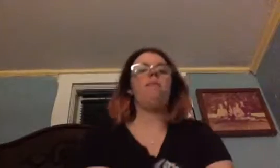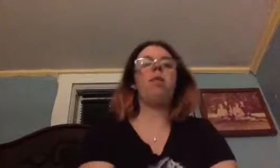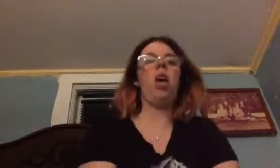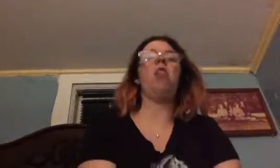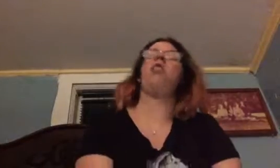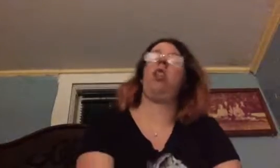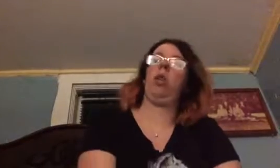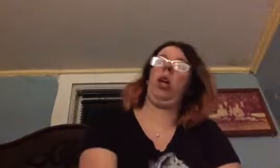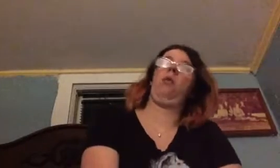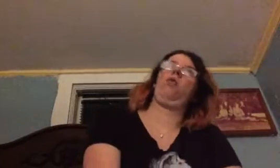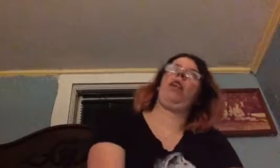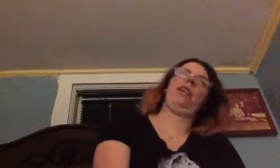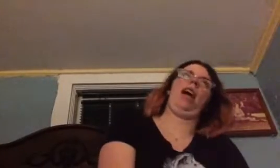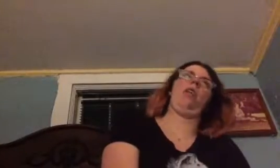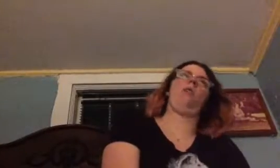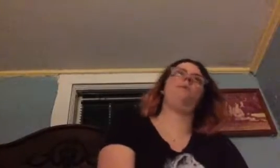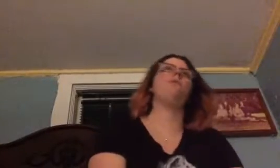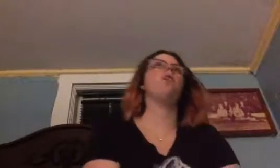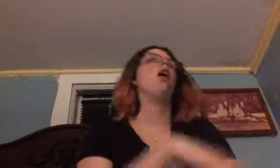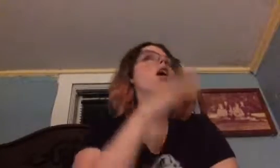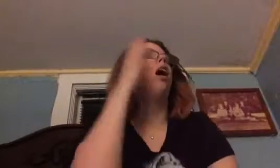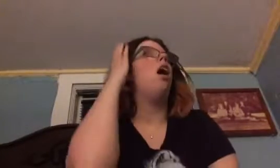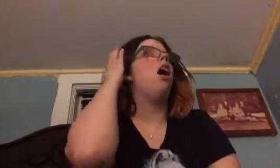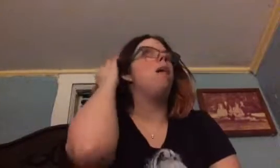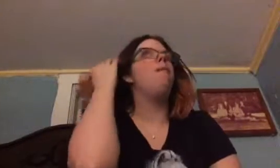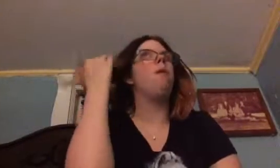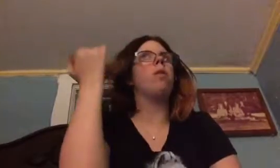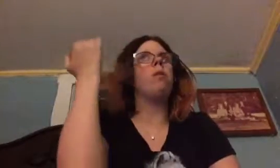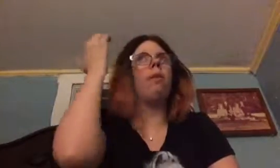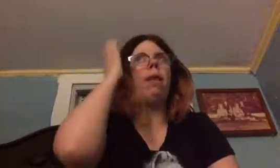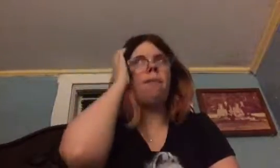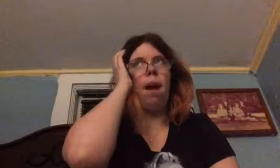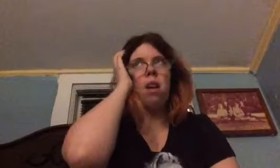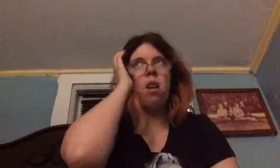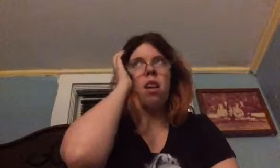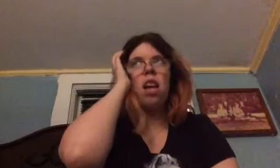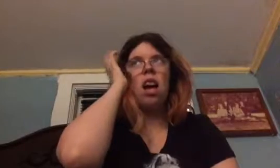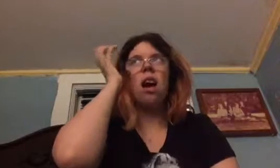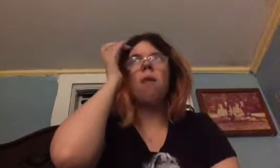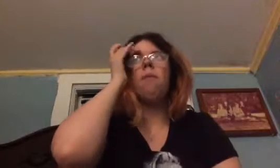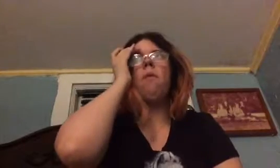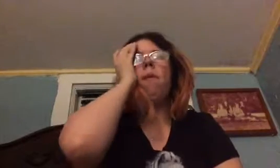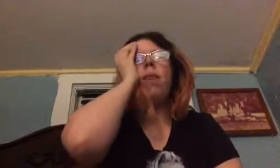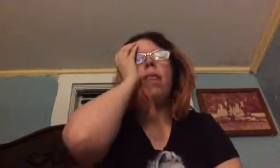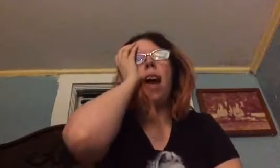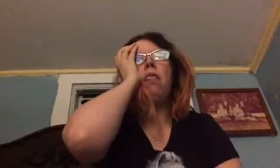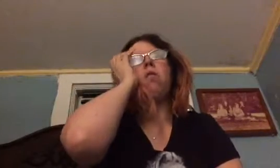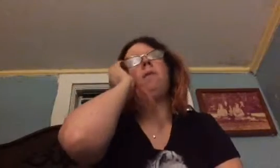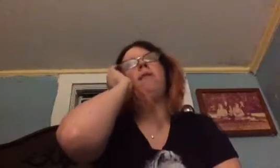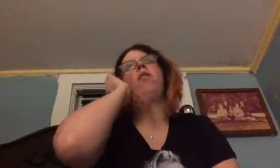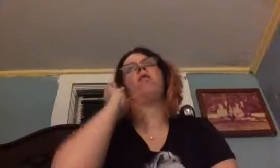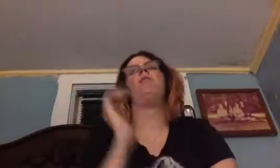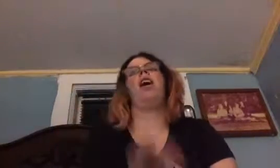But Chelsea's on the show, so that's kind of cool. Which one do I like better? Probably That's So Raven, just